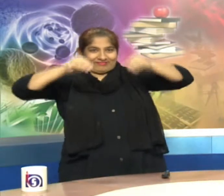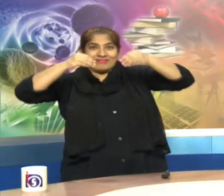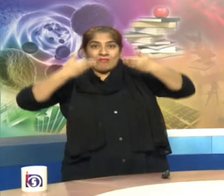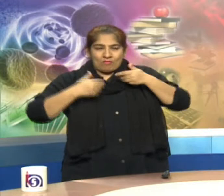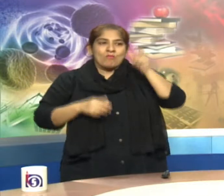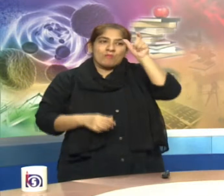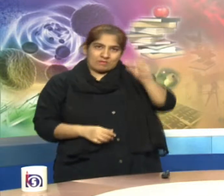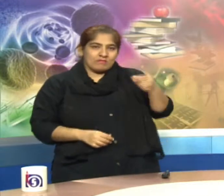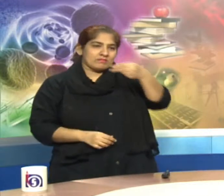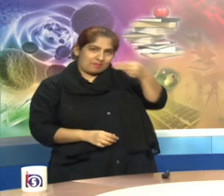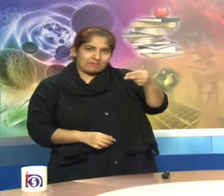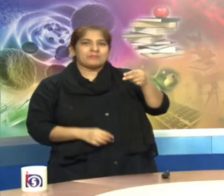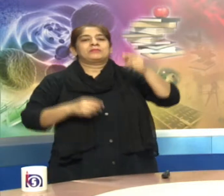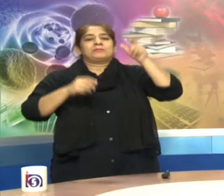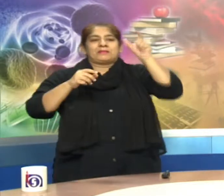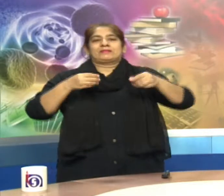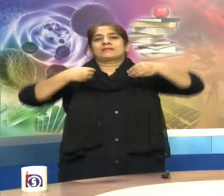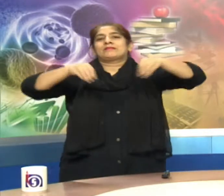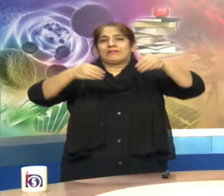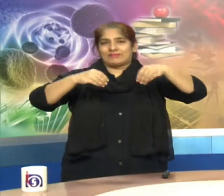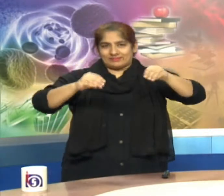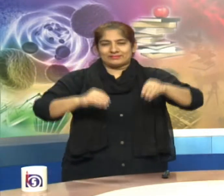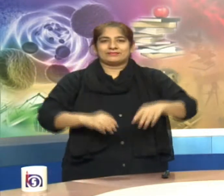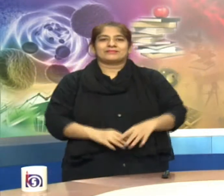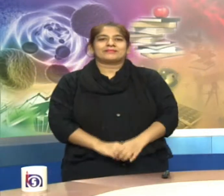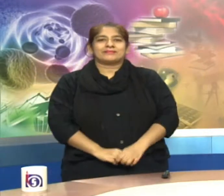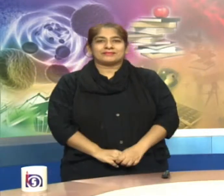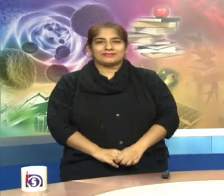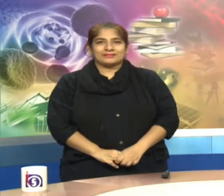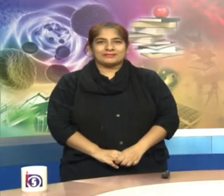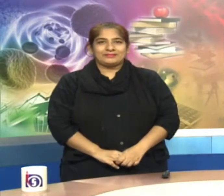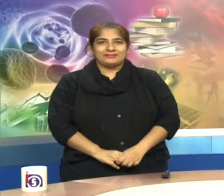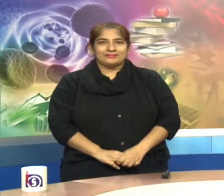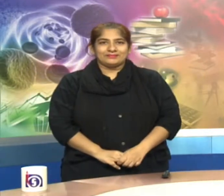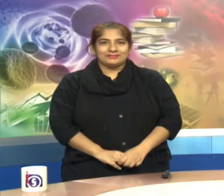There are various shops and there are different people employed there.